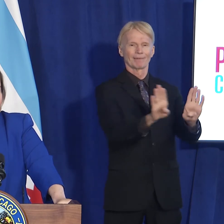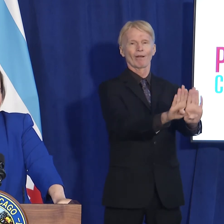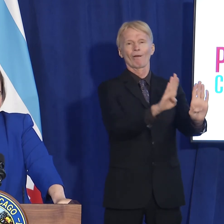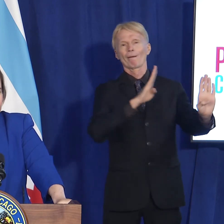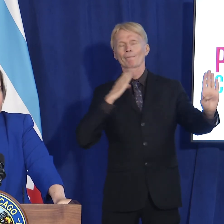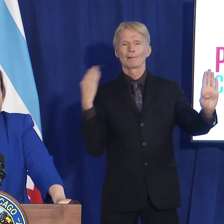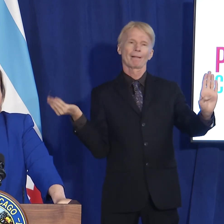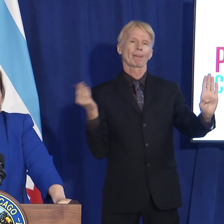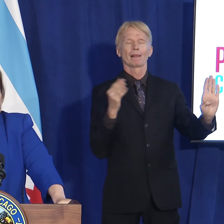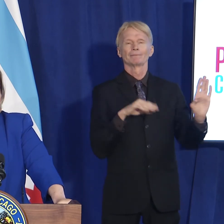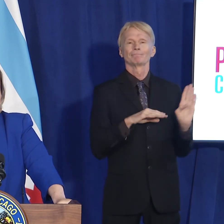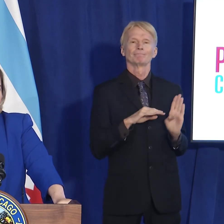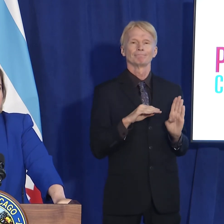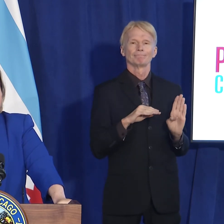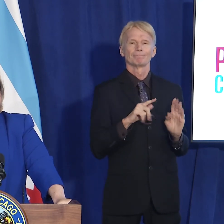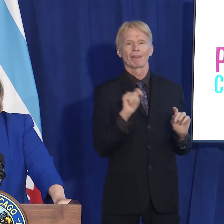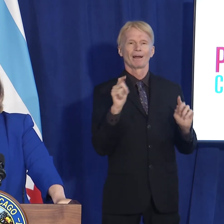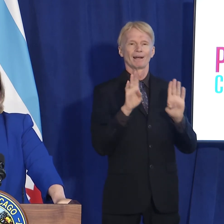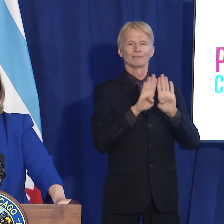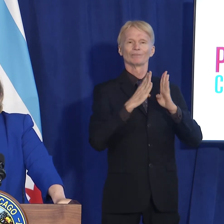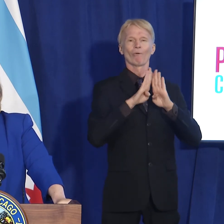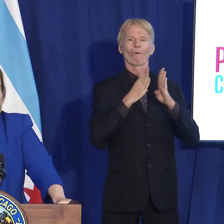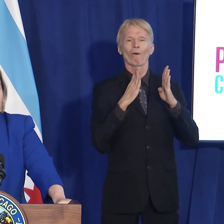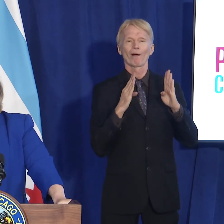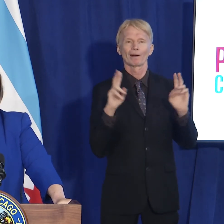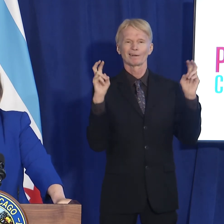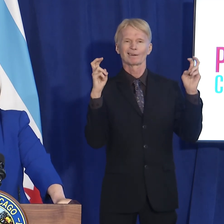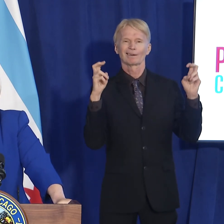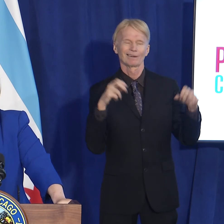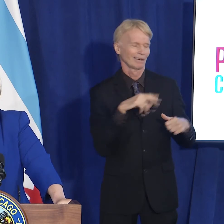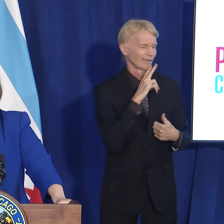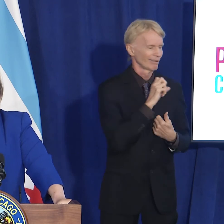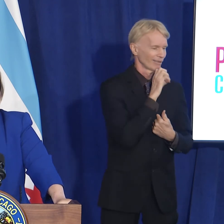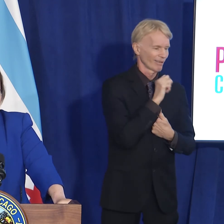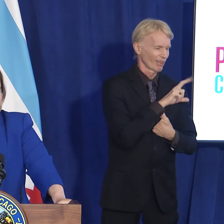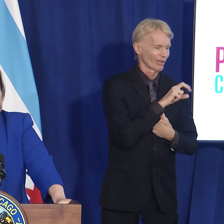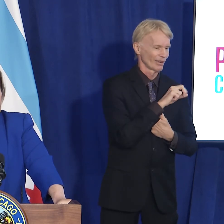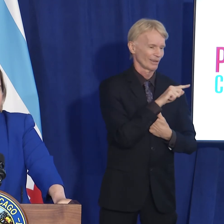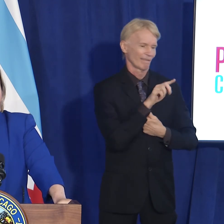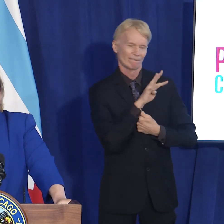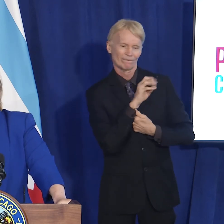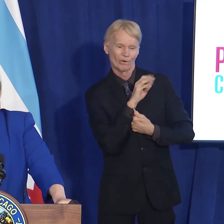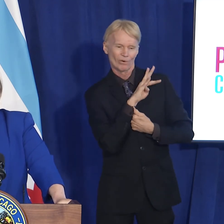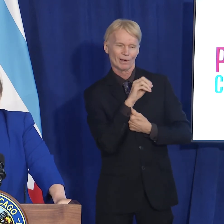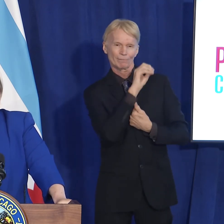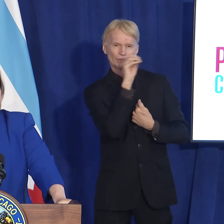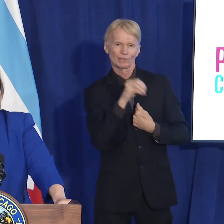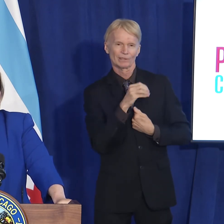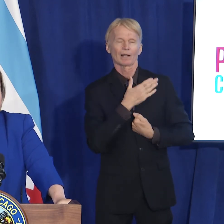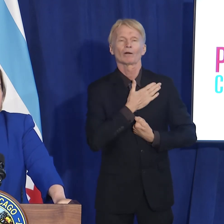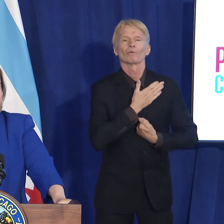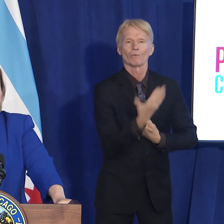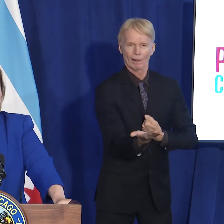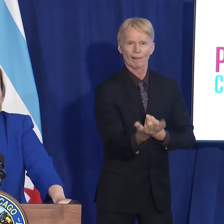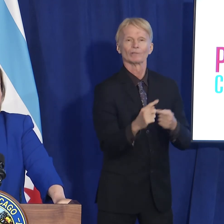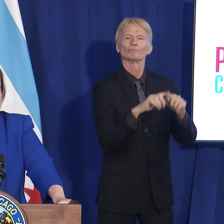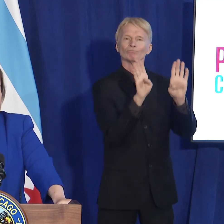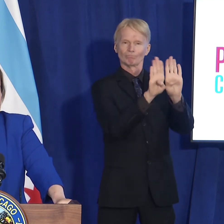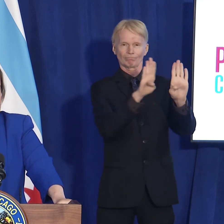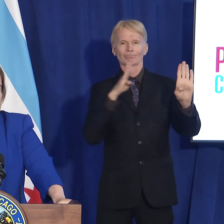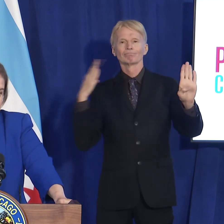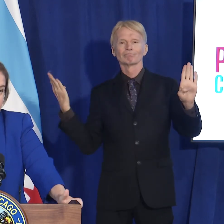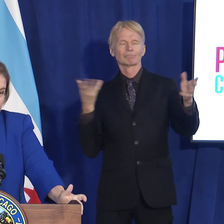in different neighborhoods. And we are seeing in the sort of 30 to 40% range broadly of people sort of willing to open the door